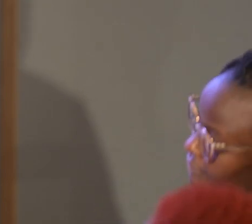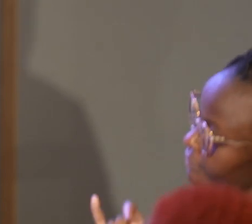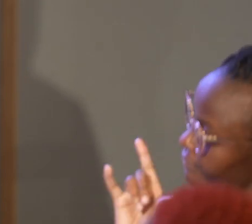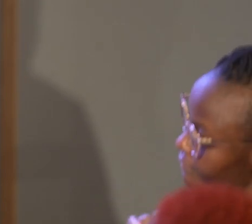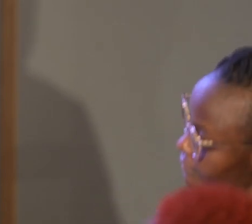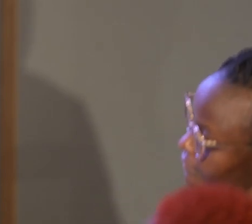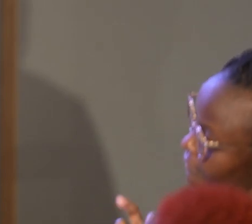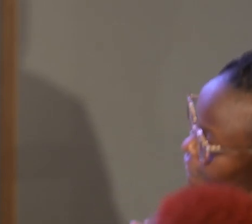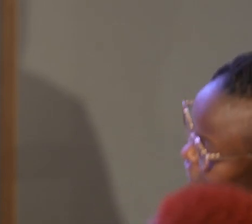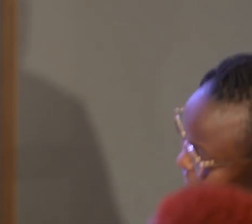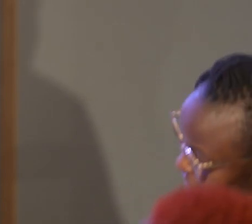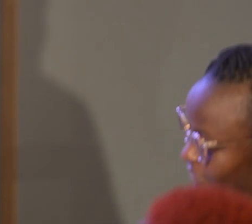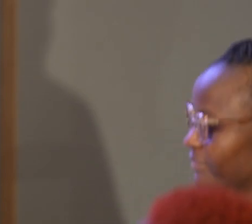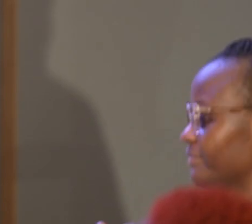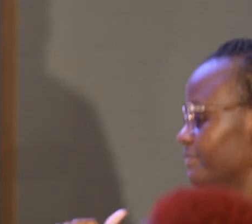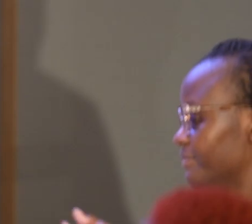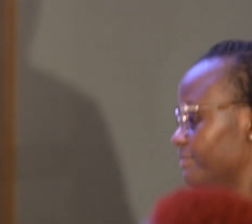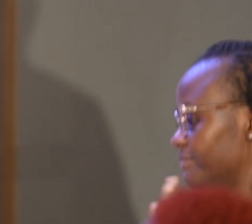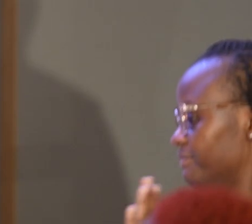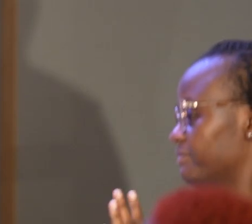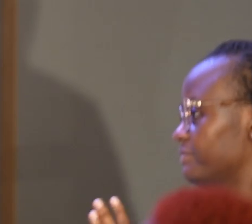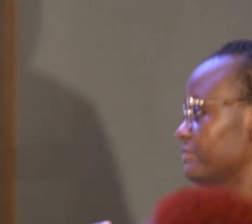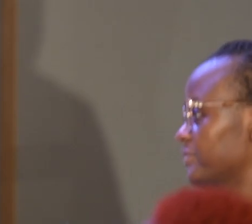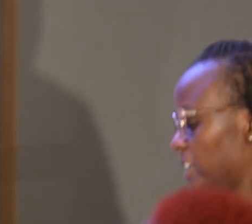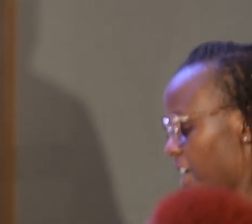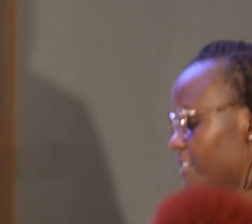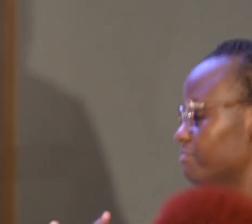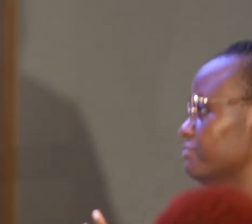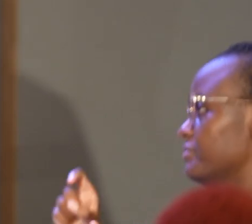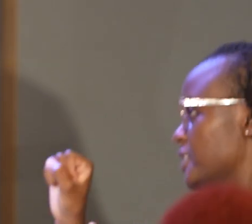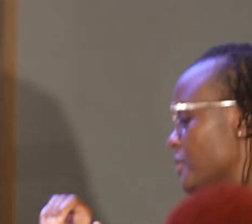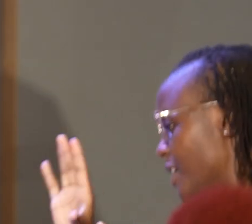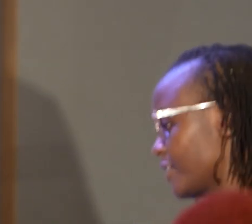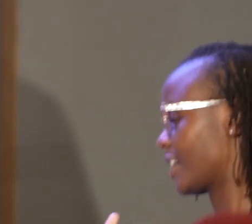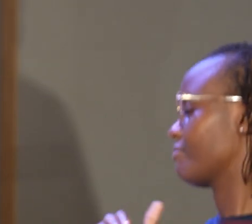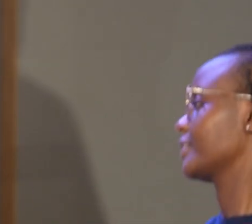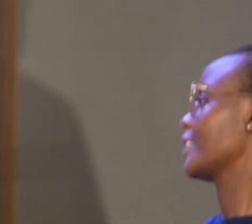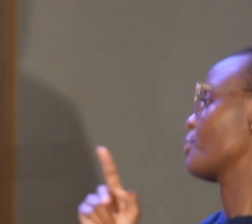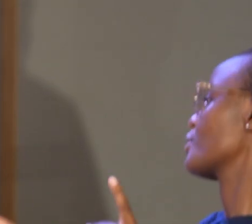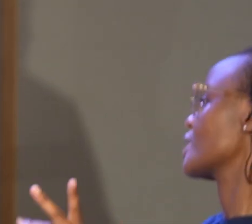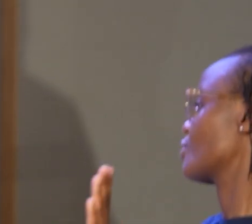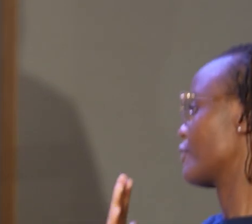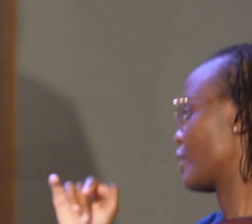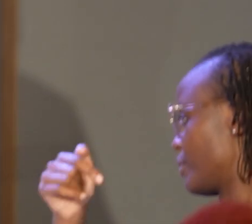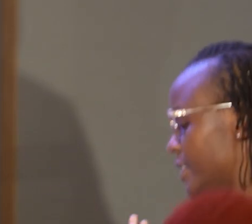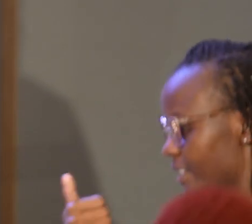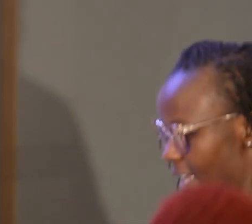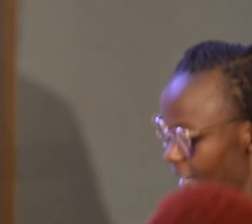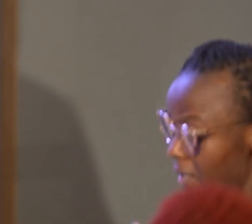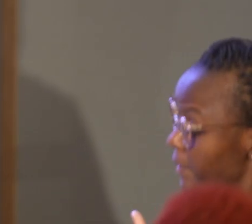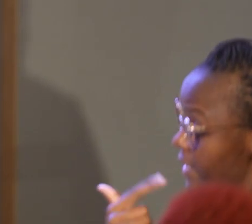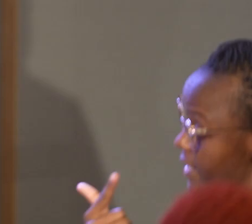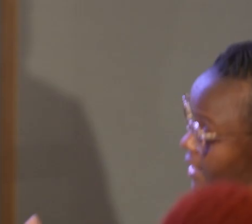go on and on and on. Other states like Ghana, like South Africa, are in the process of developing these acts. And I'm saying